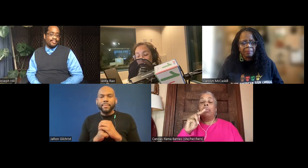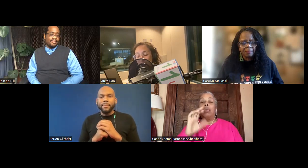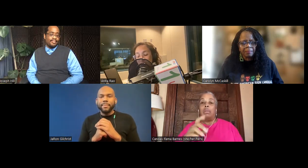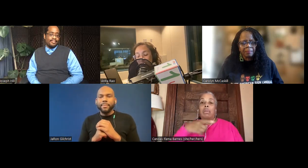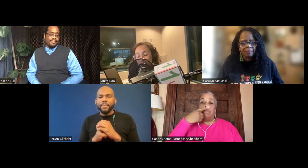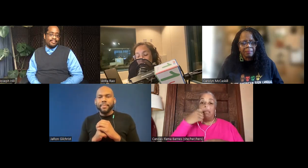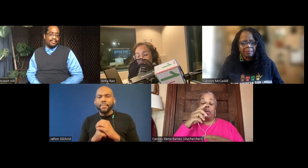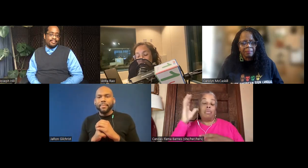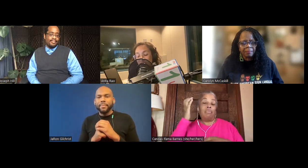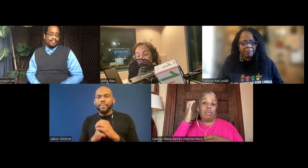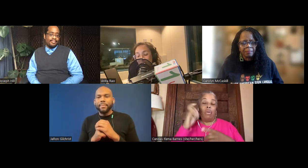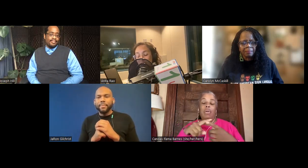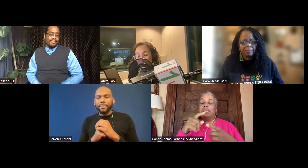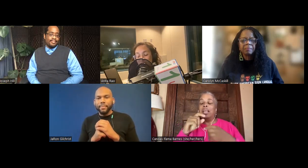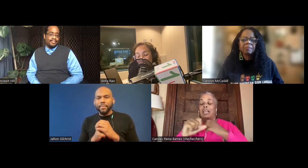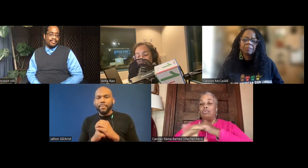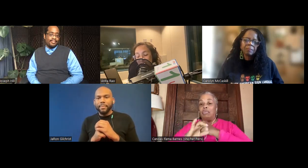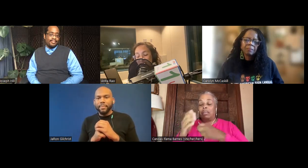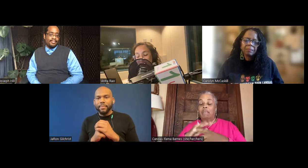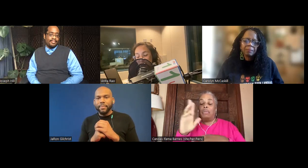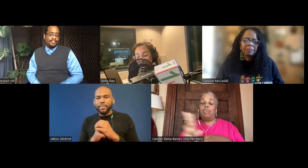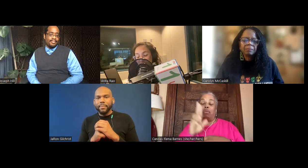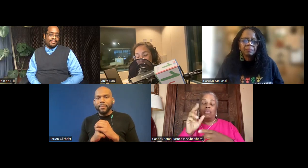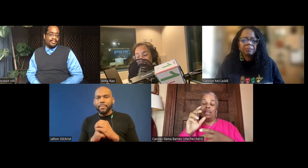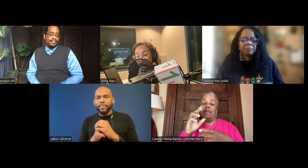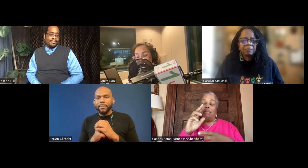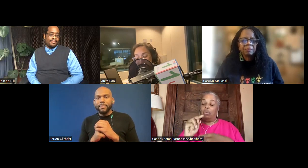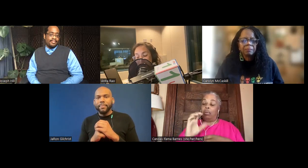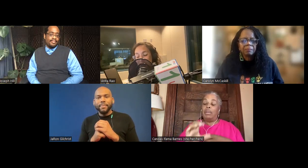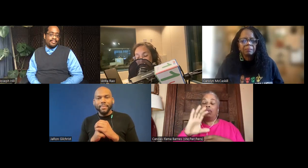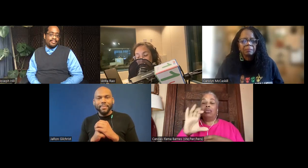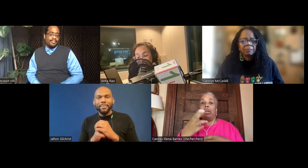is a broadcast service of the University of North Carolina at Chapel Hill. I'm Anita Rao.